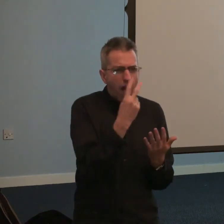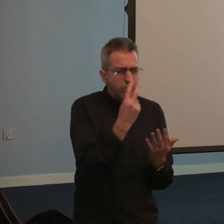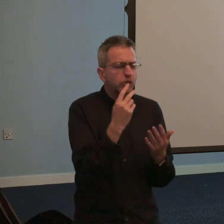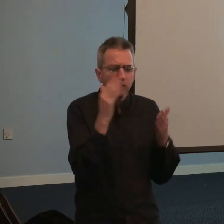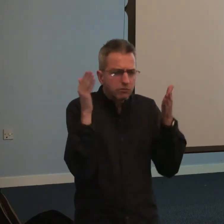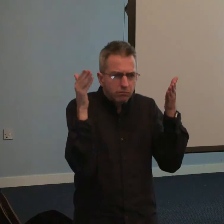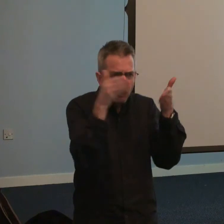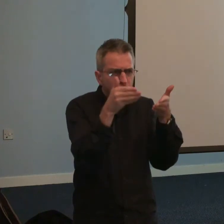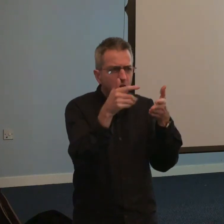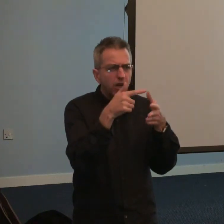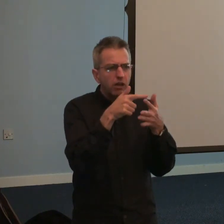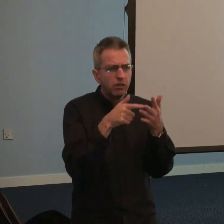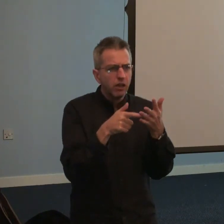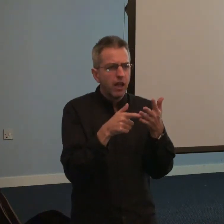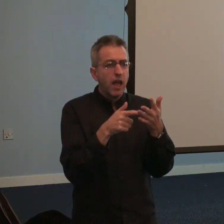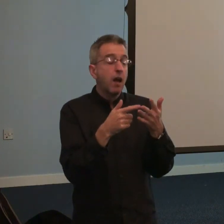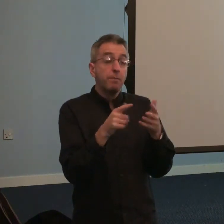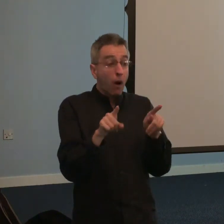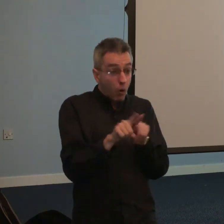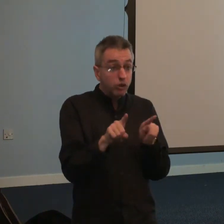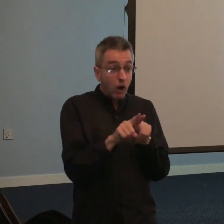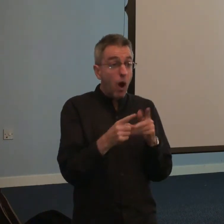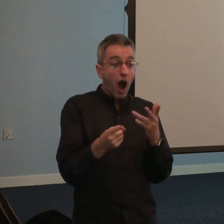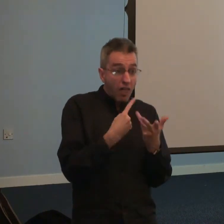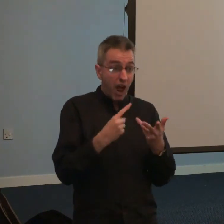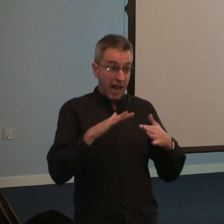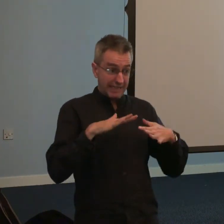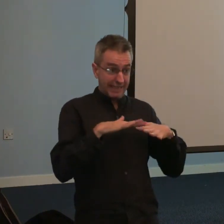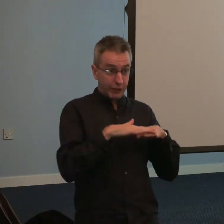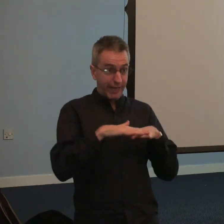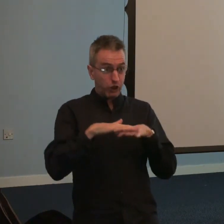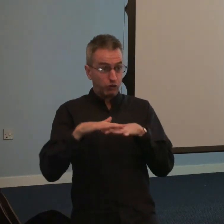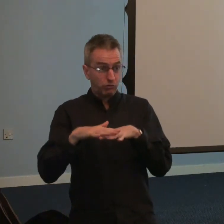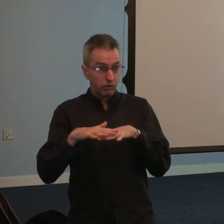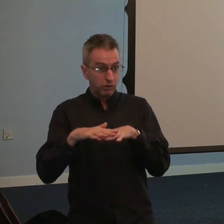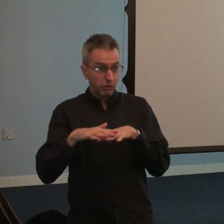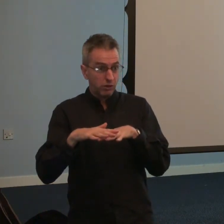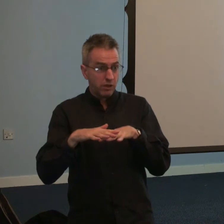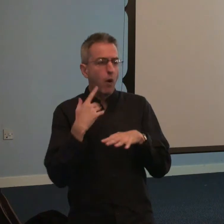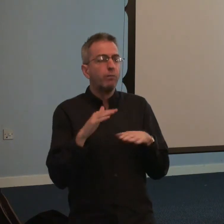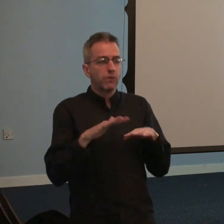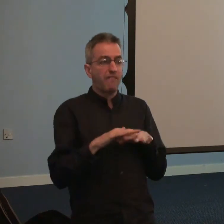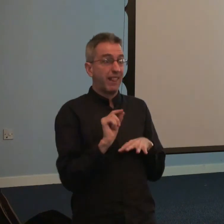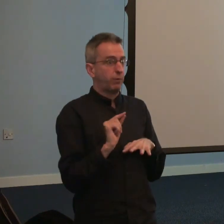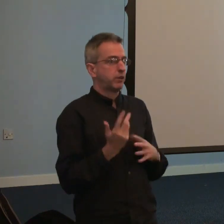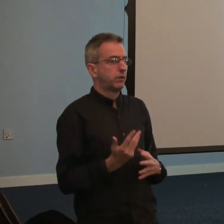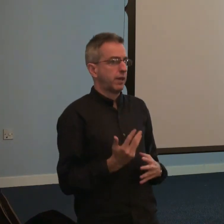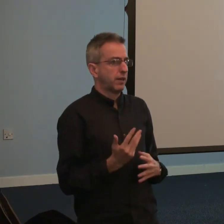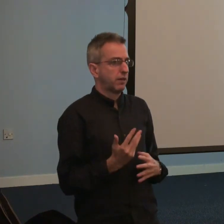physical disabilities, or have Usher's syndrome, or people who are deafblind. And that is part of the